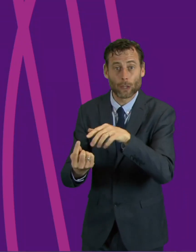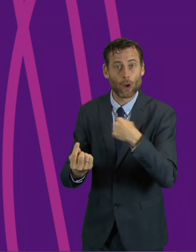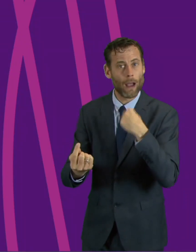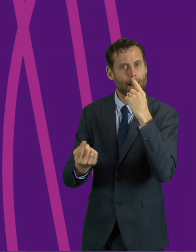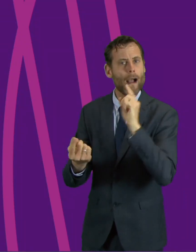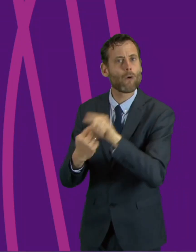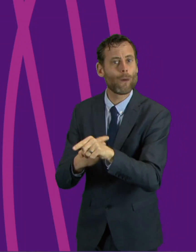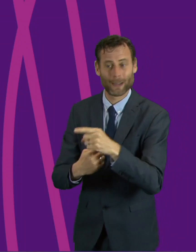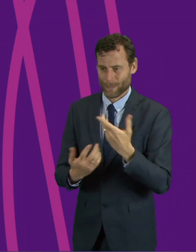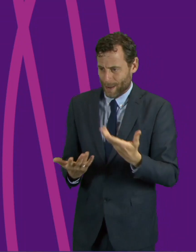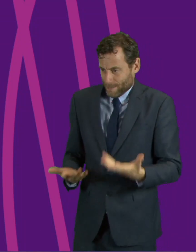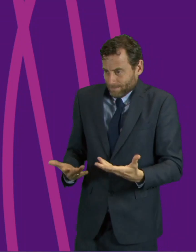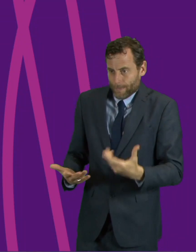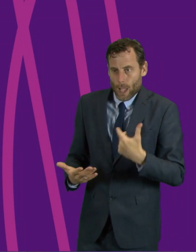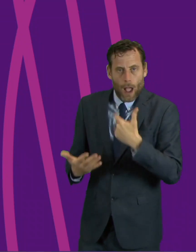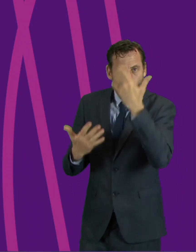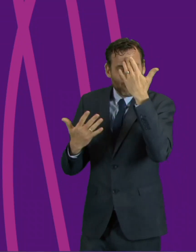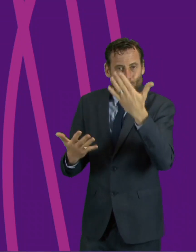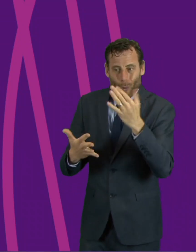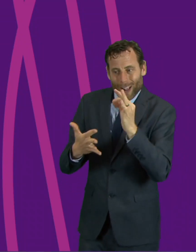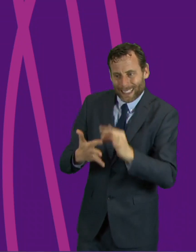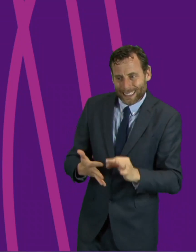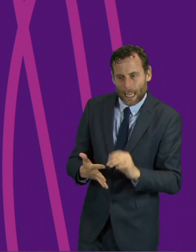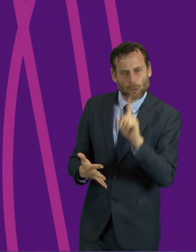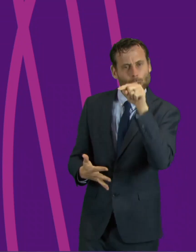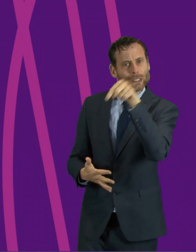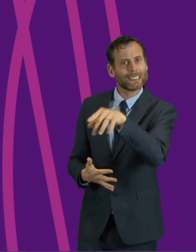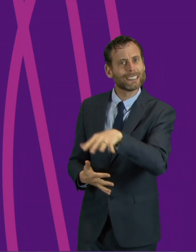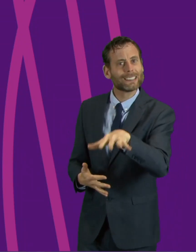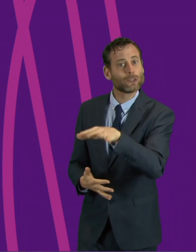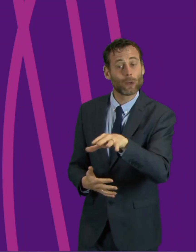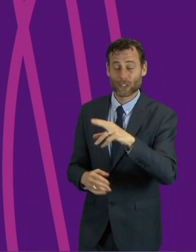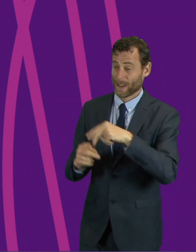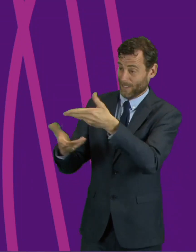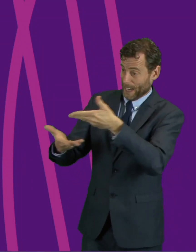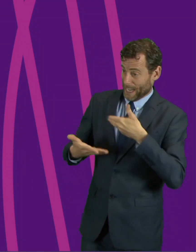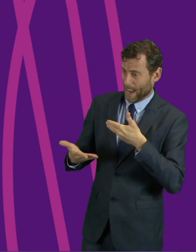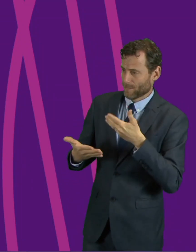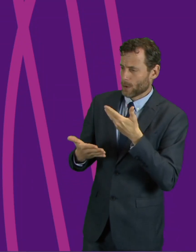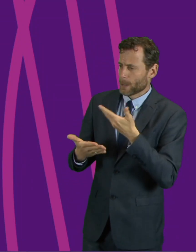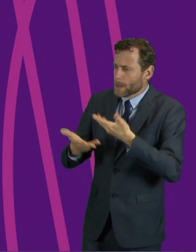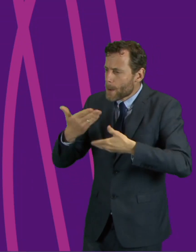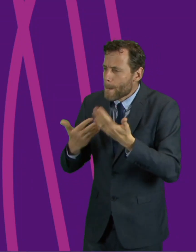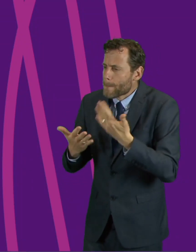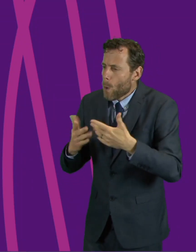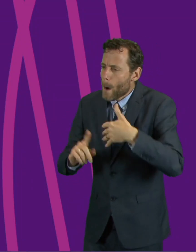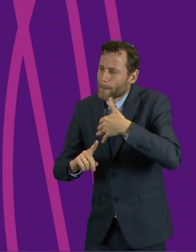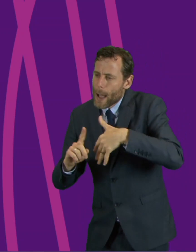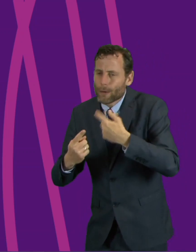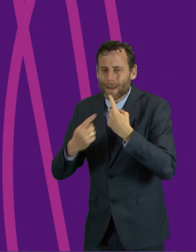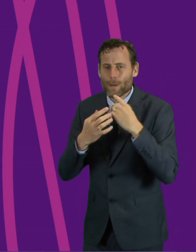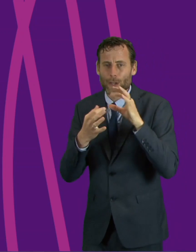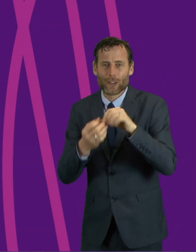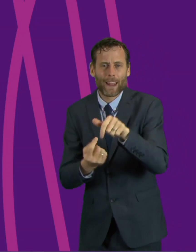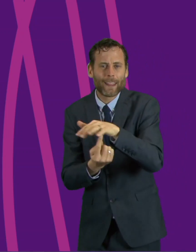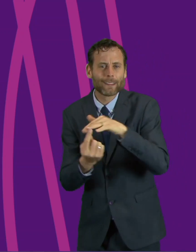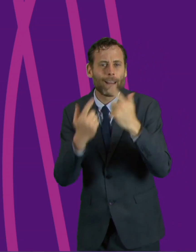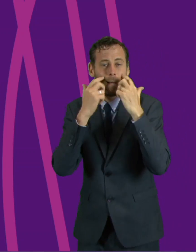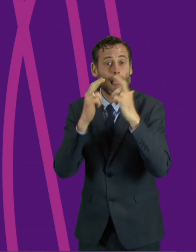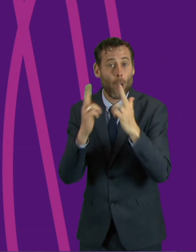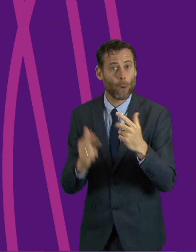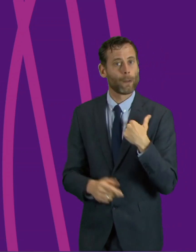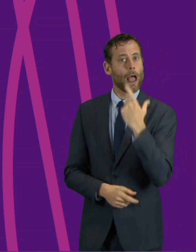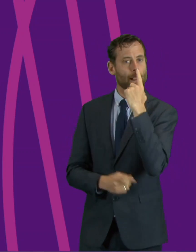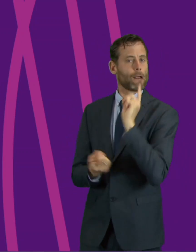member wants to provide them, I will look into, and the Health Secretary and I will both look into the specific case of the care home in